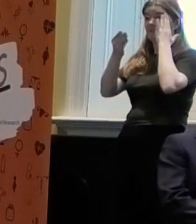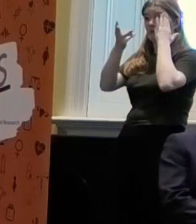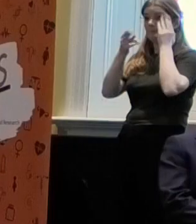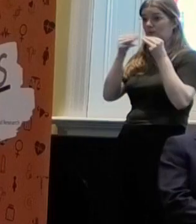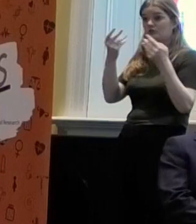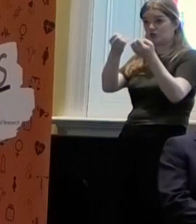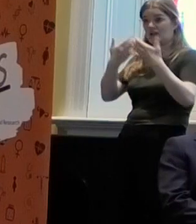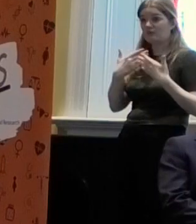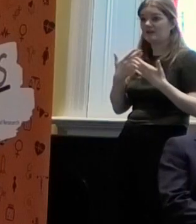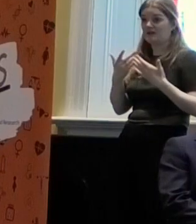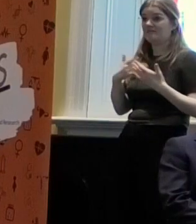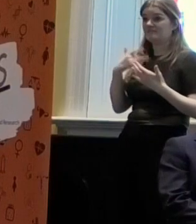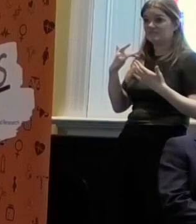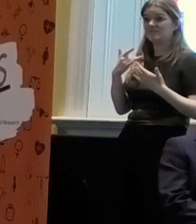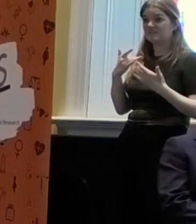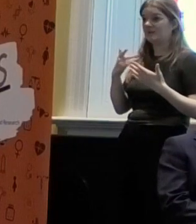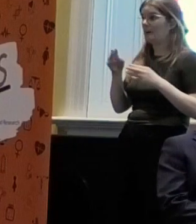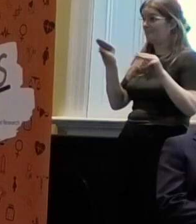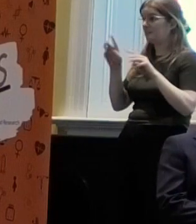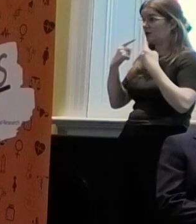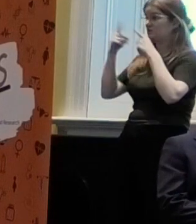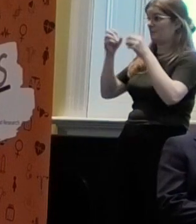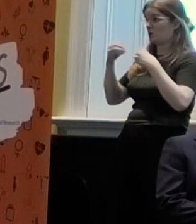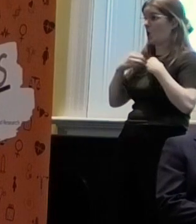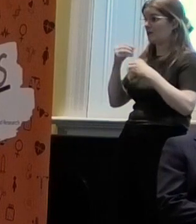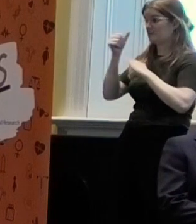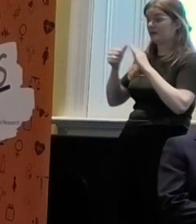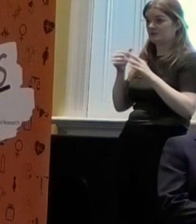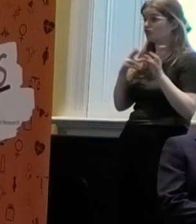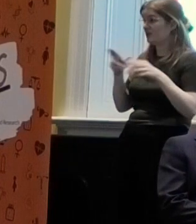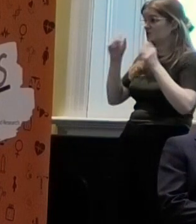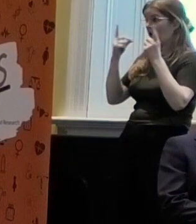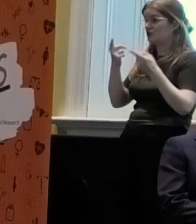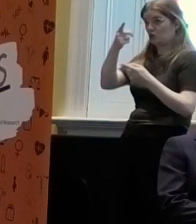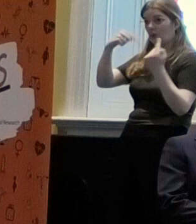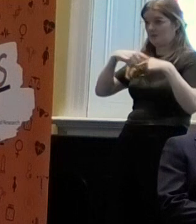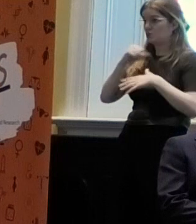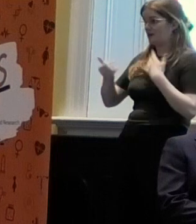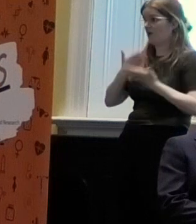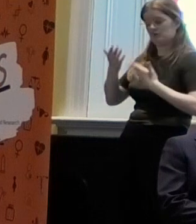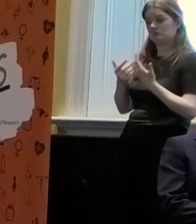sharing that. And, I think it's people speaking up about their own experience that highlights it. And if you look at,